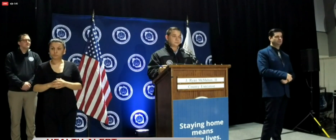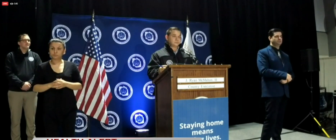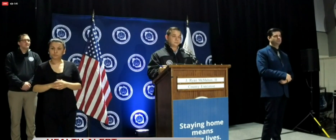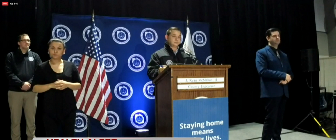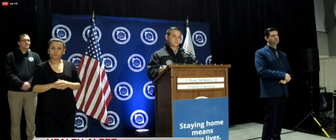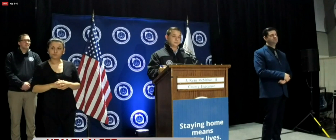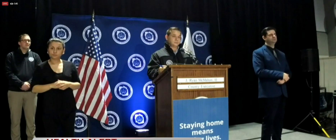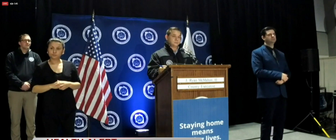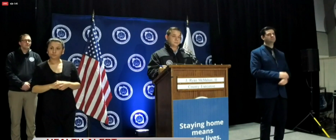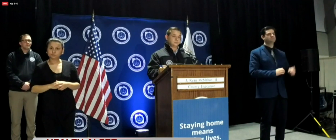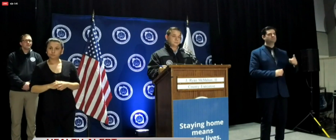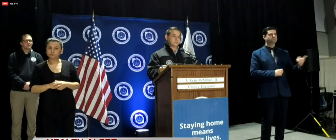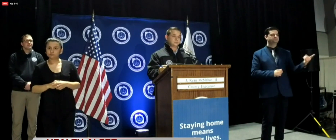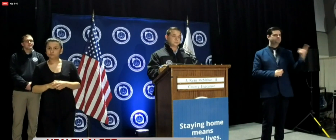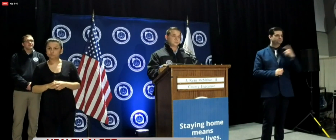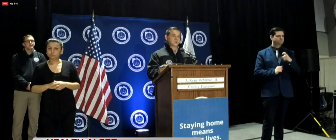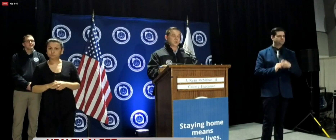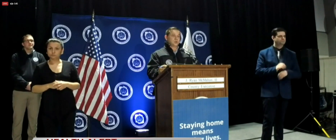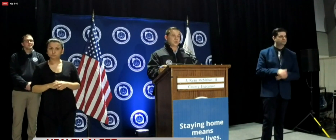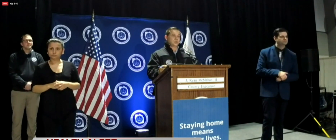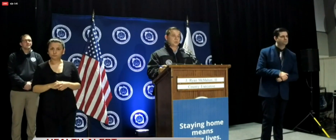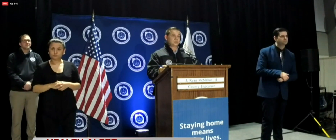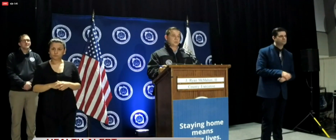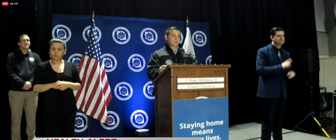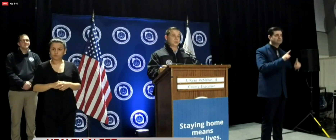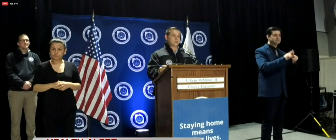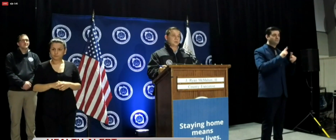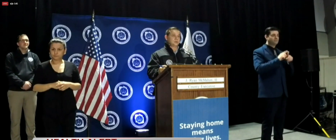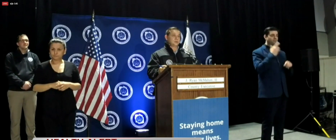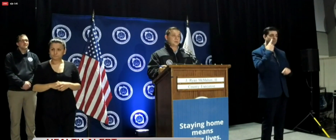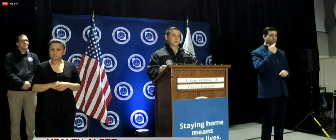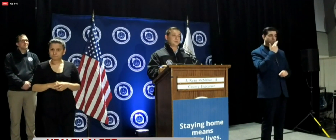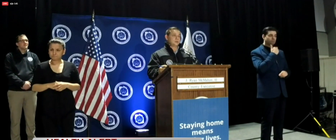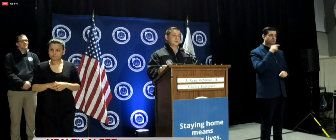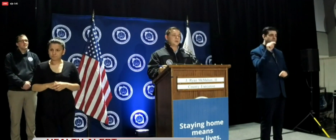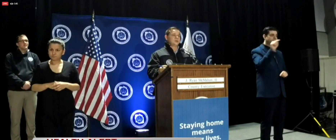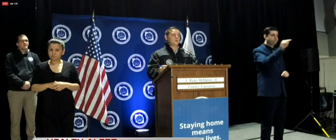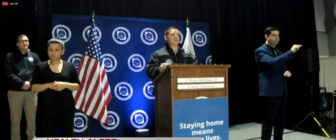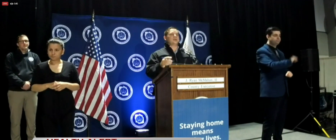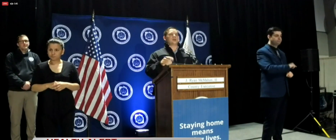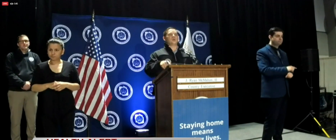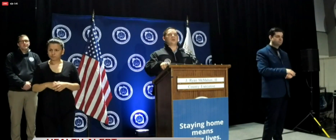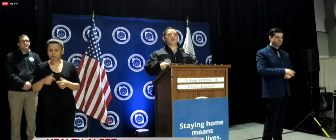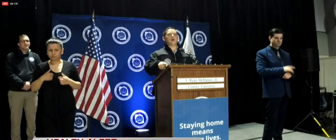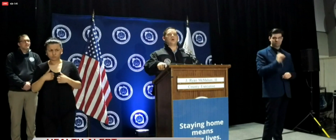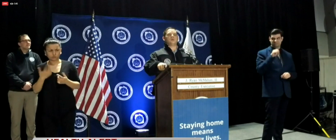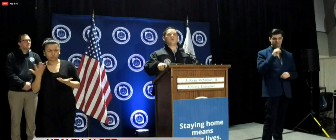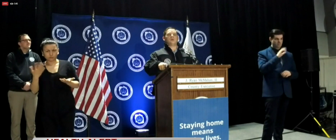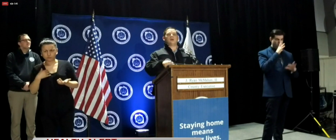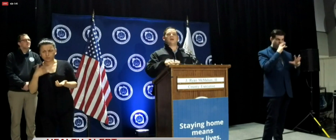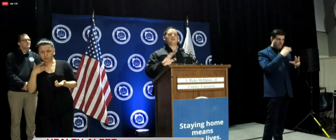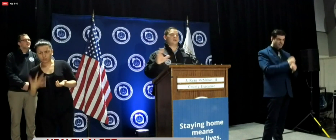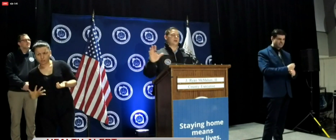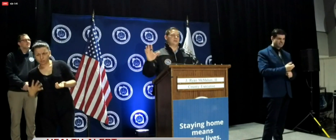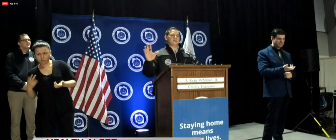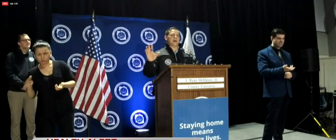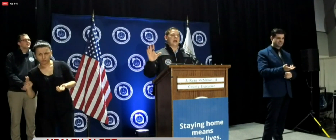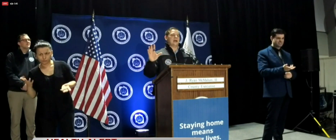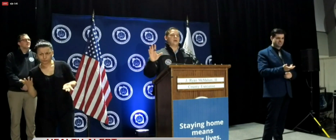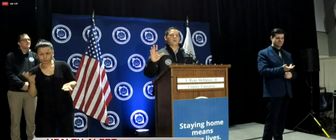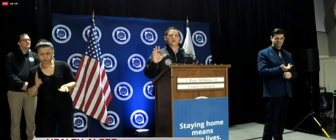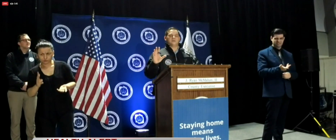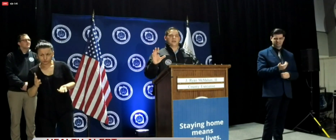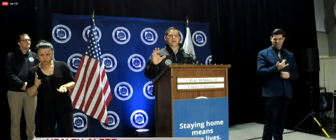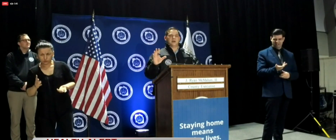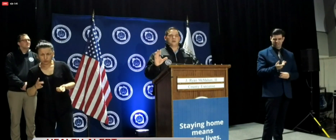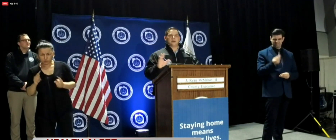How many, is it different restaurants? This is fascinating in a bad way, because this is really, useful data. We know. Are there more than one restaurant? Look, I